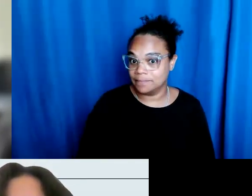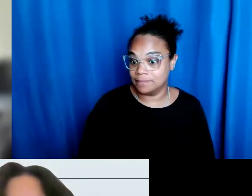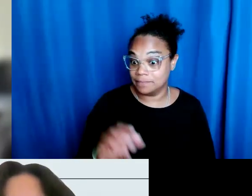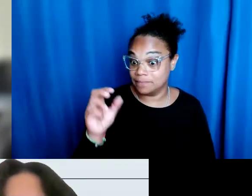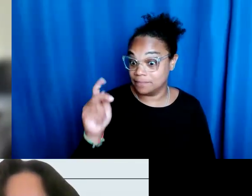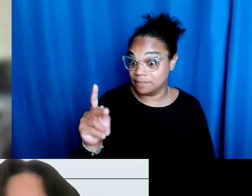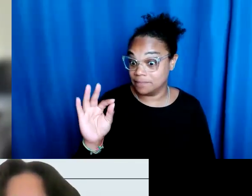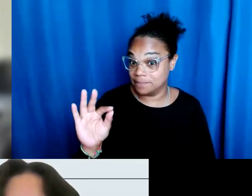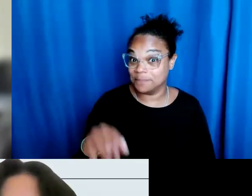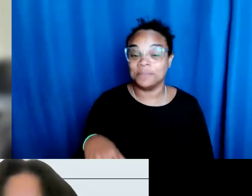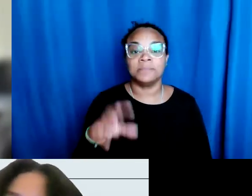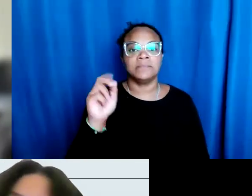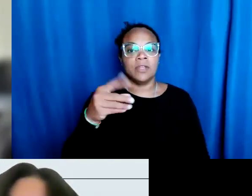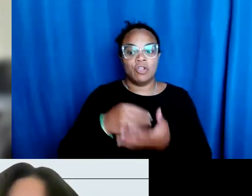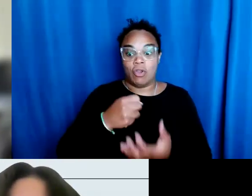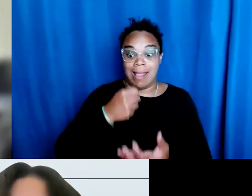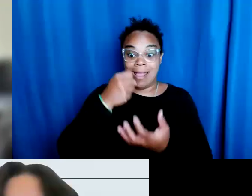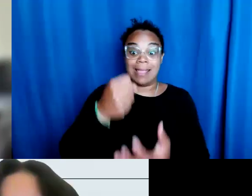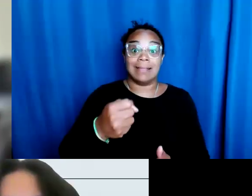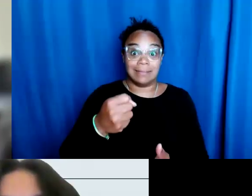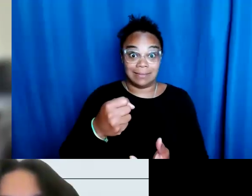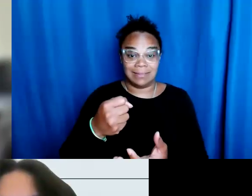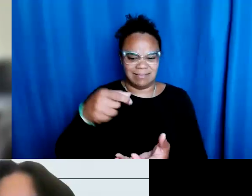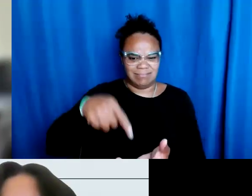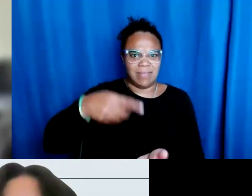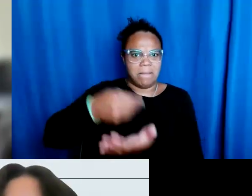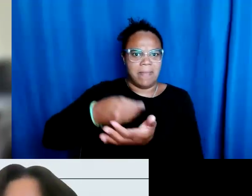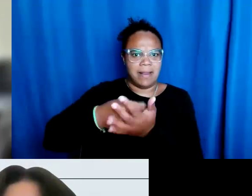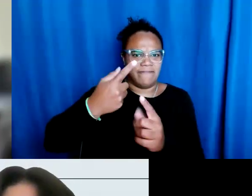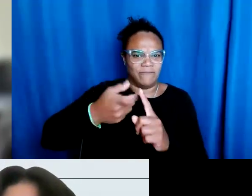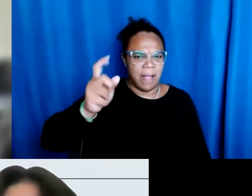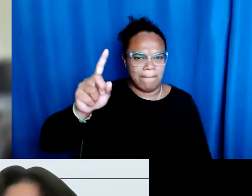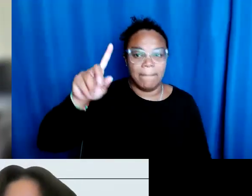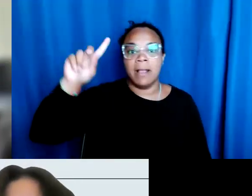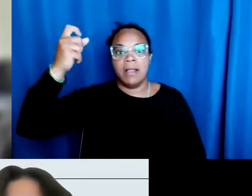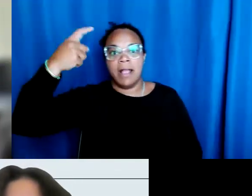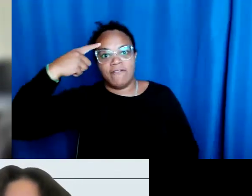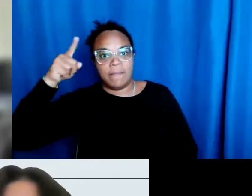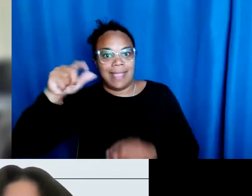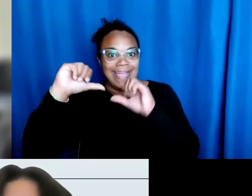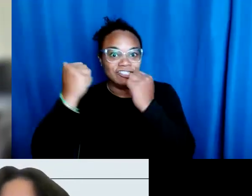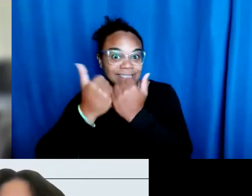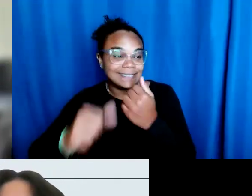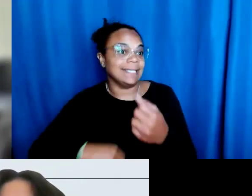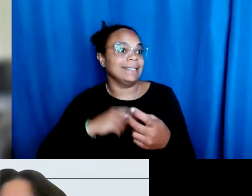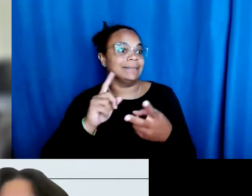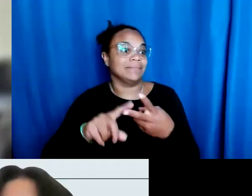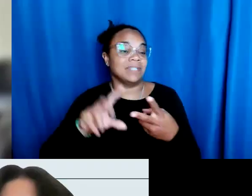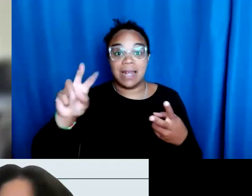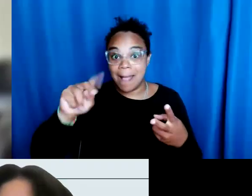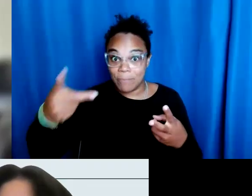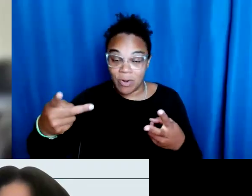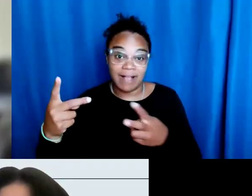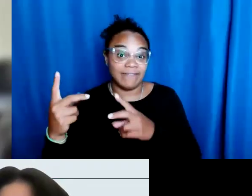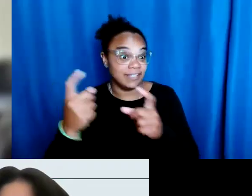Okay, so grants are funded by government agencies, nonprofits, and we are